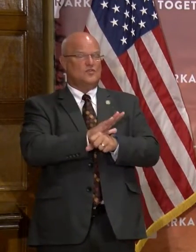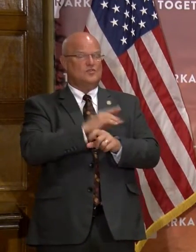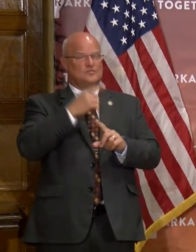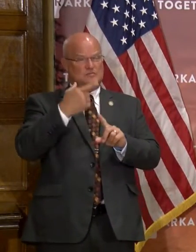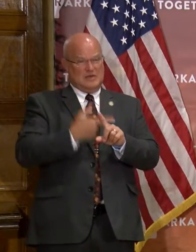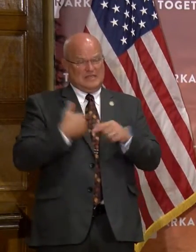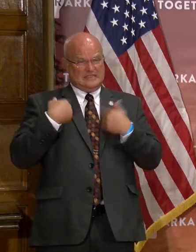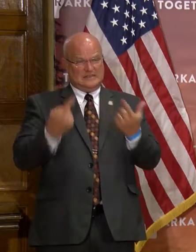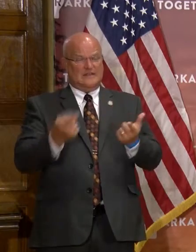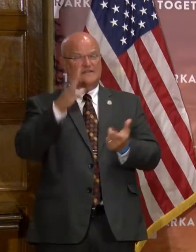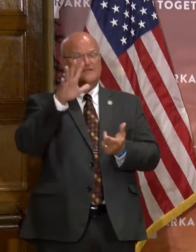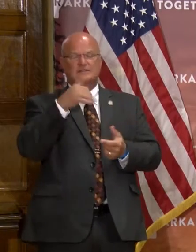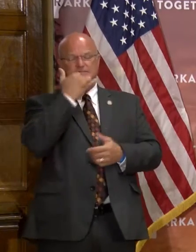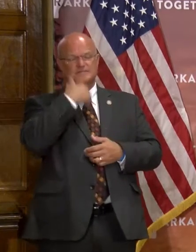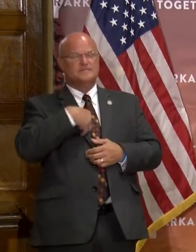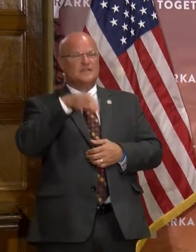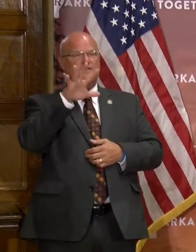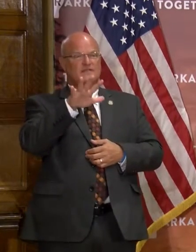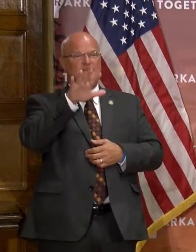are